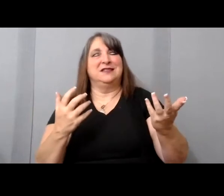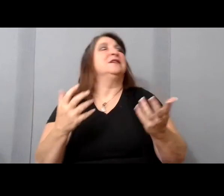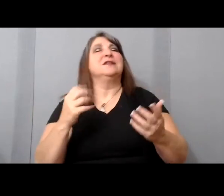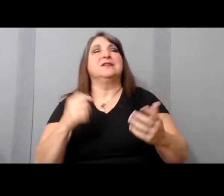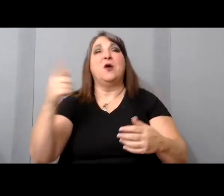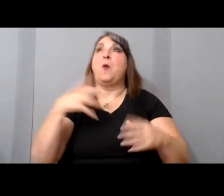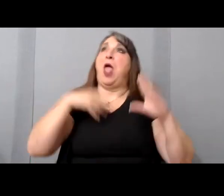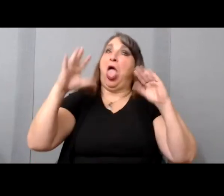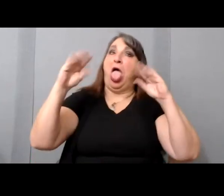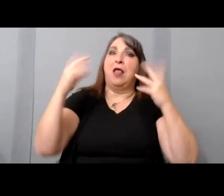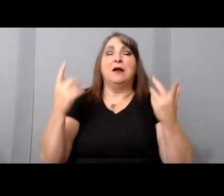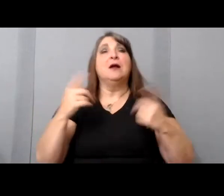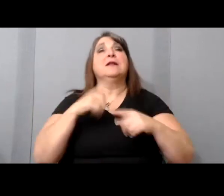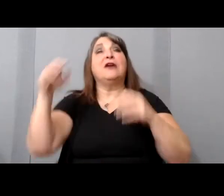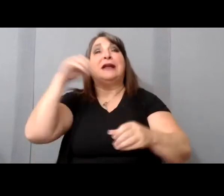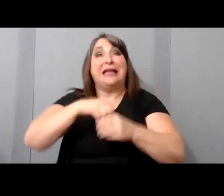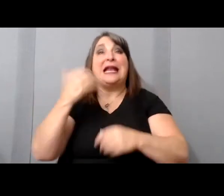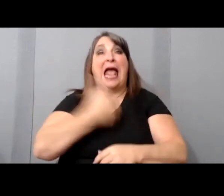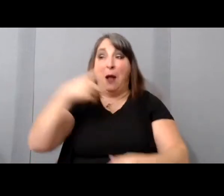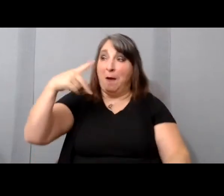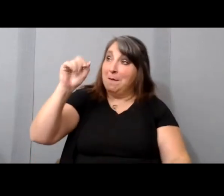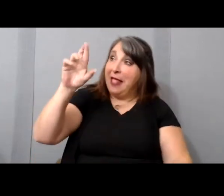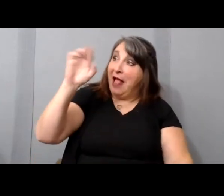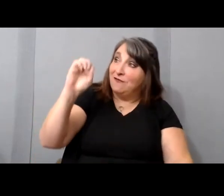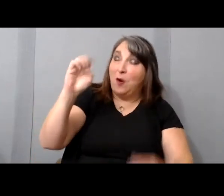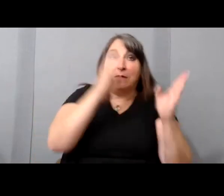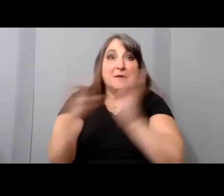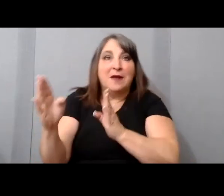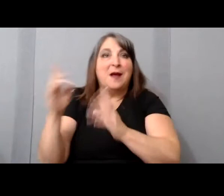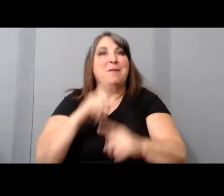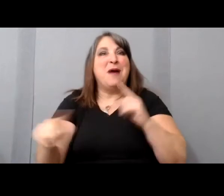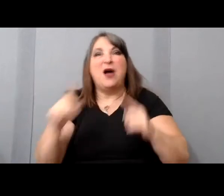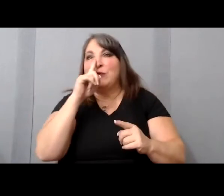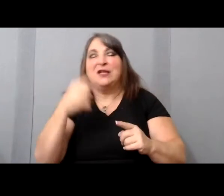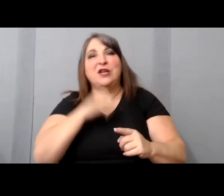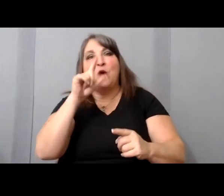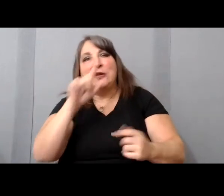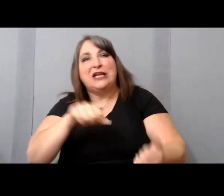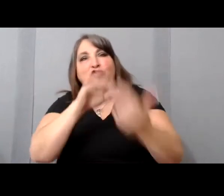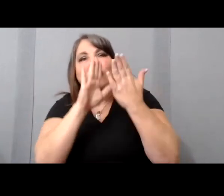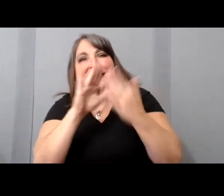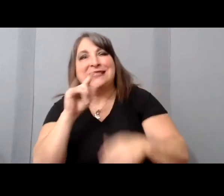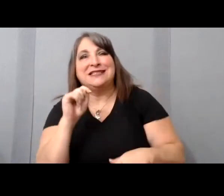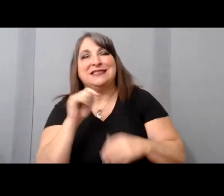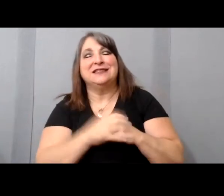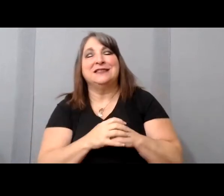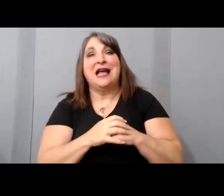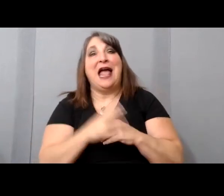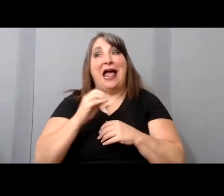platform, but they're not often major issues that need to be addressed, nor that the legislative bodies that represent the Democratic